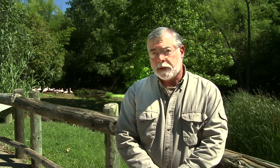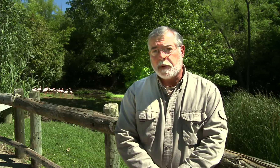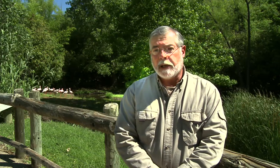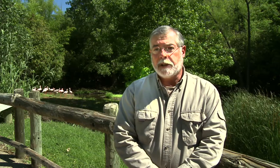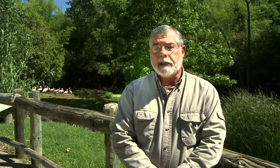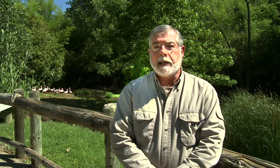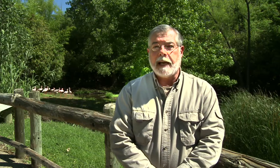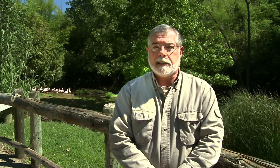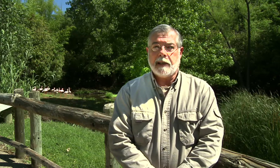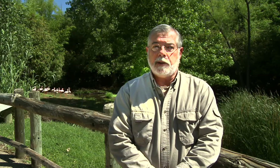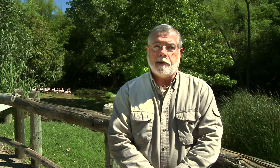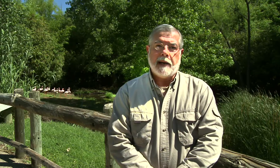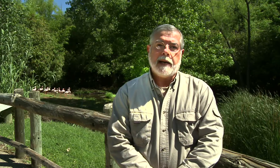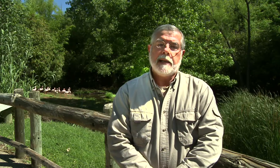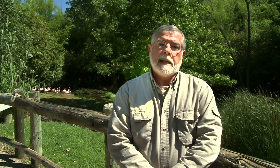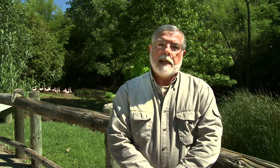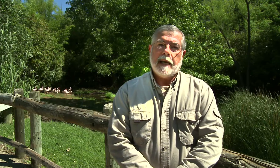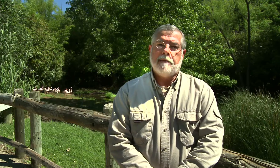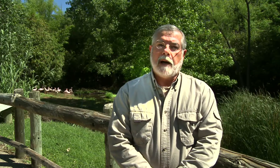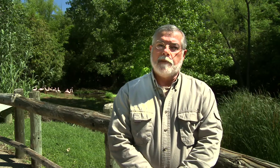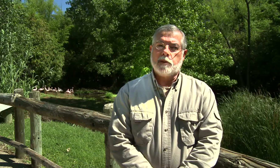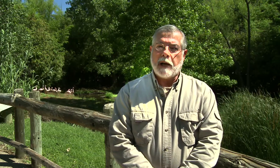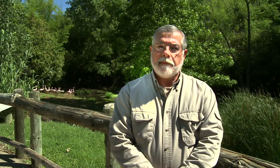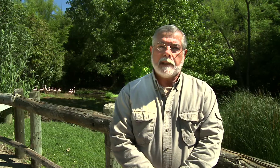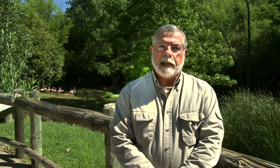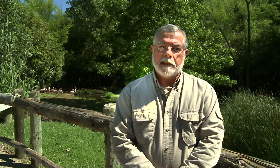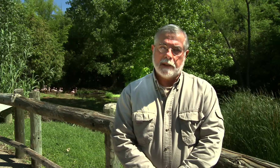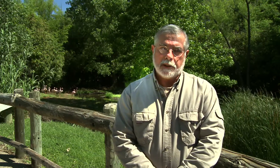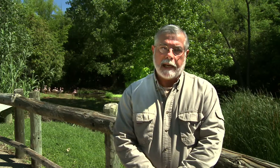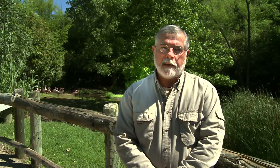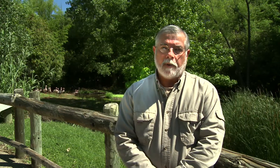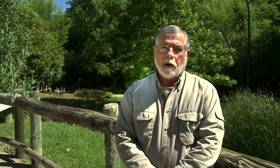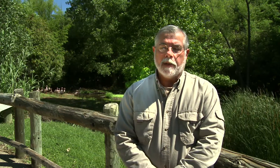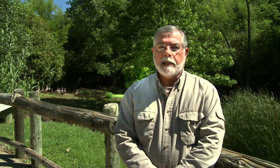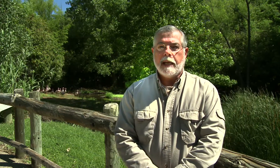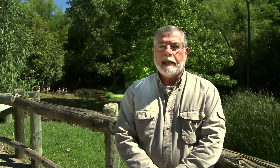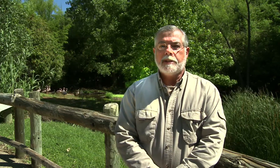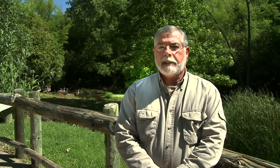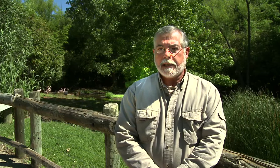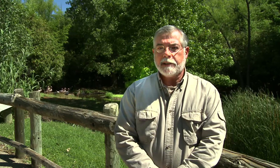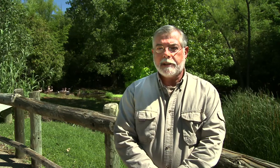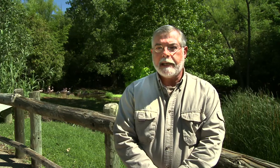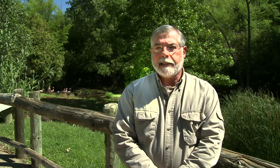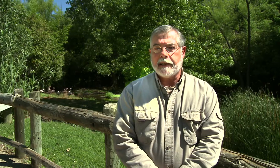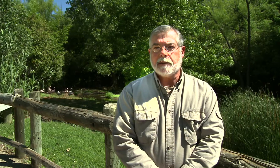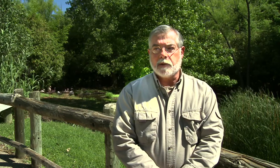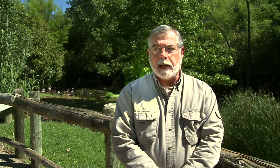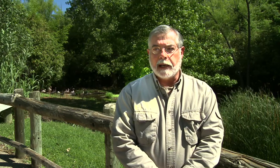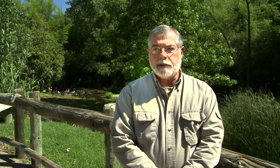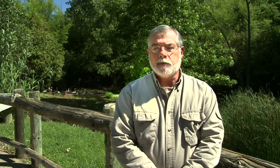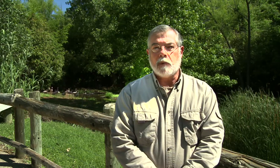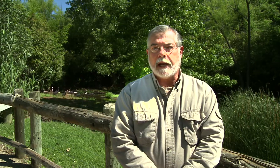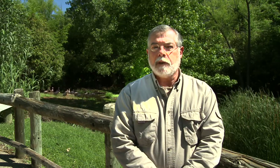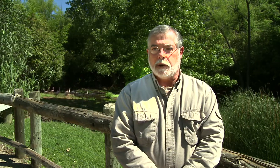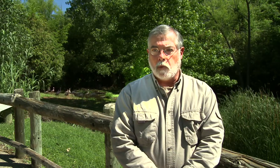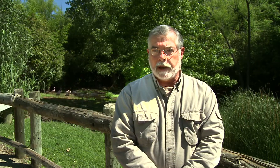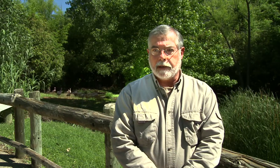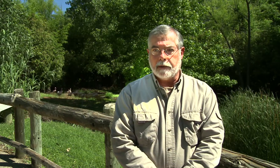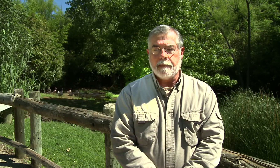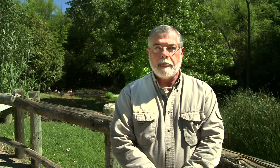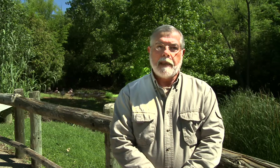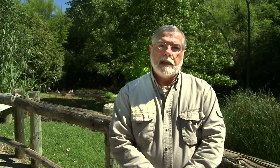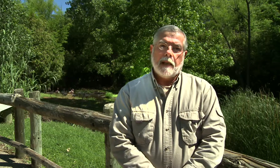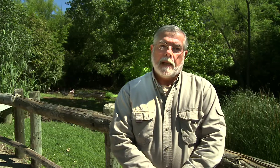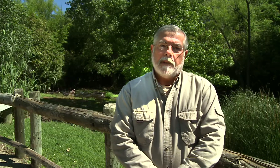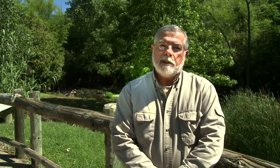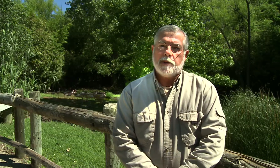such special project I'd like to tell you about involved the drafting and design department at Texas State Technical College right here in